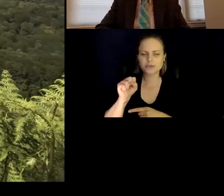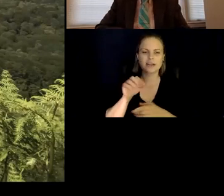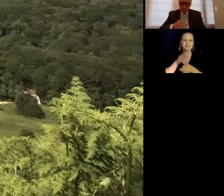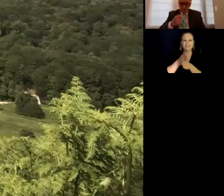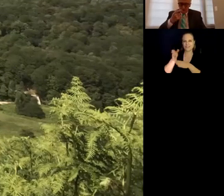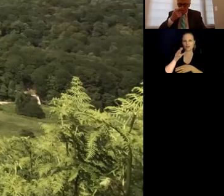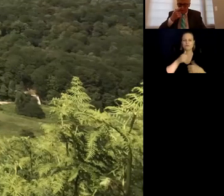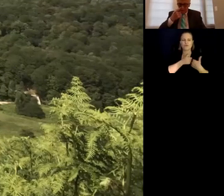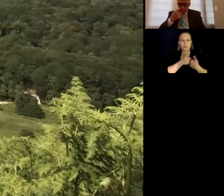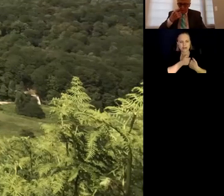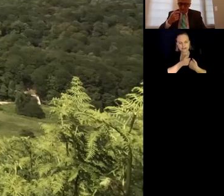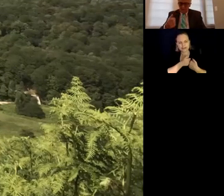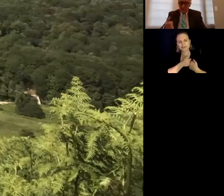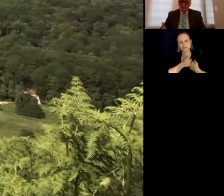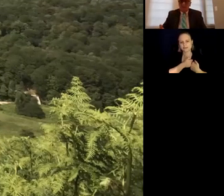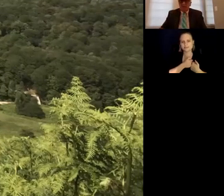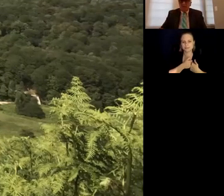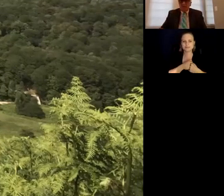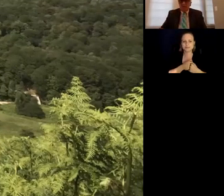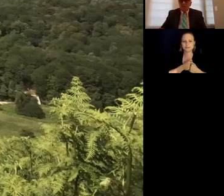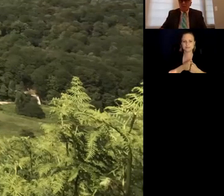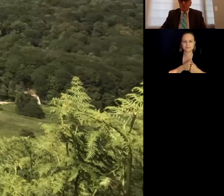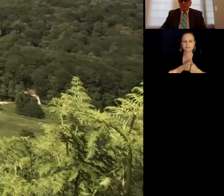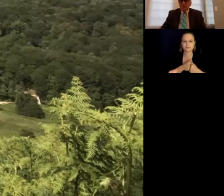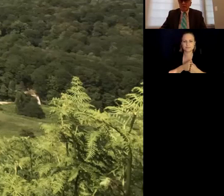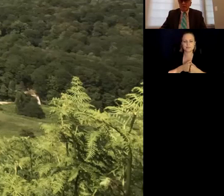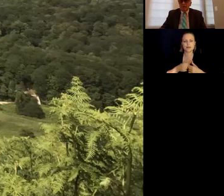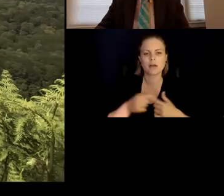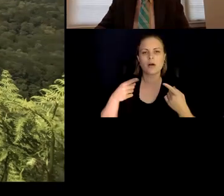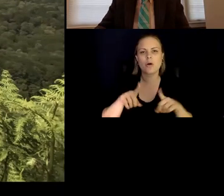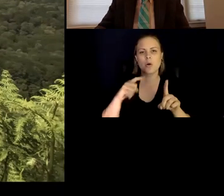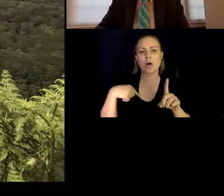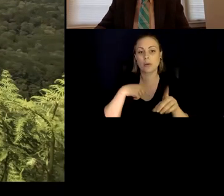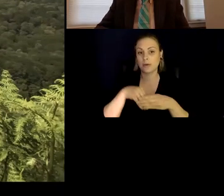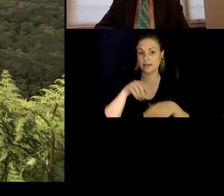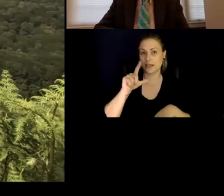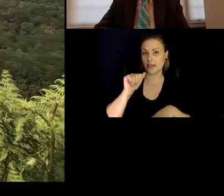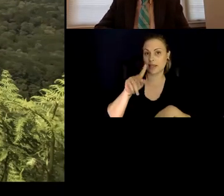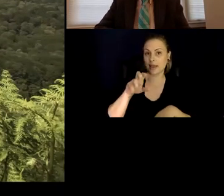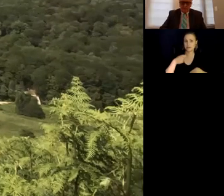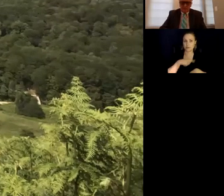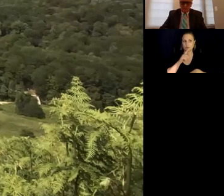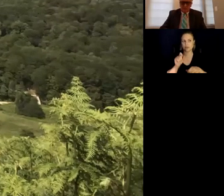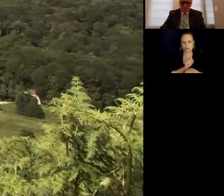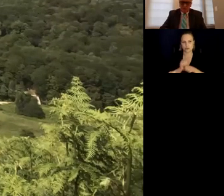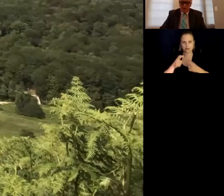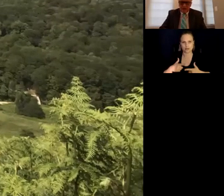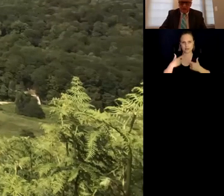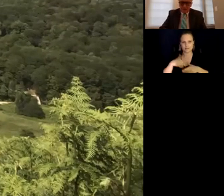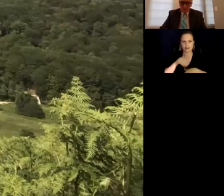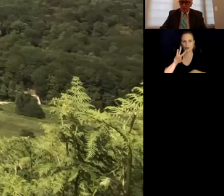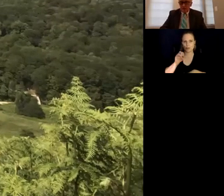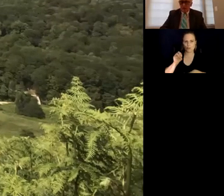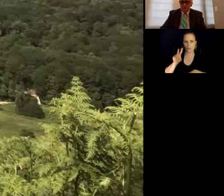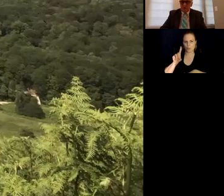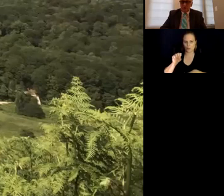in Wordsworth studies. And while we were in the lakes, we were literally living in Wordsworth's